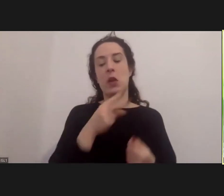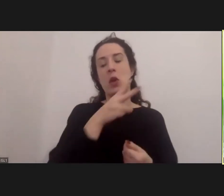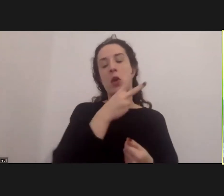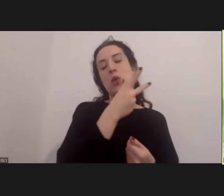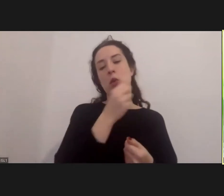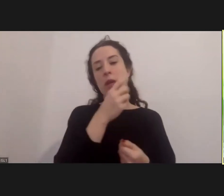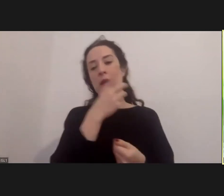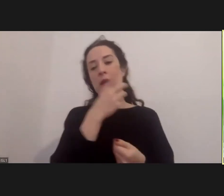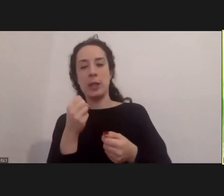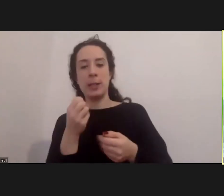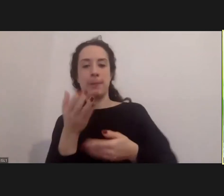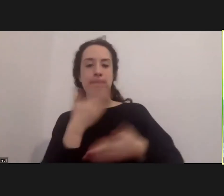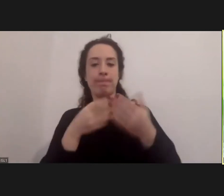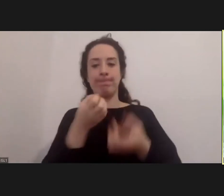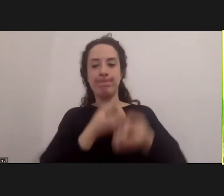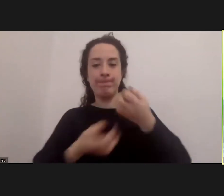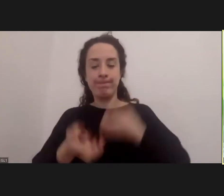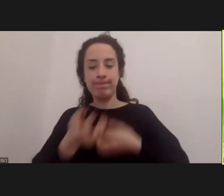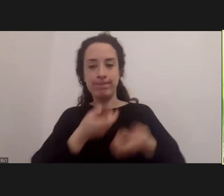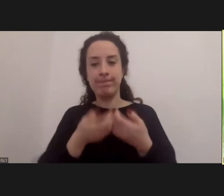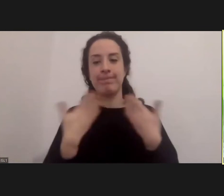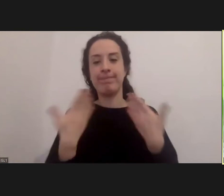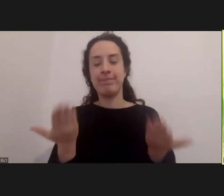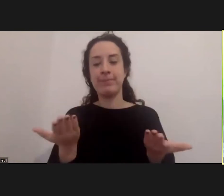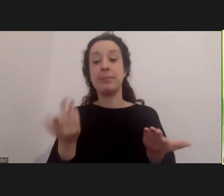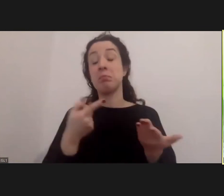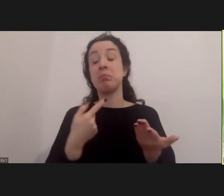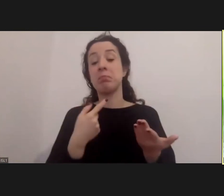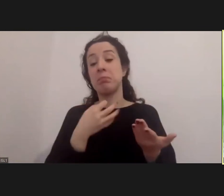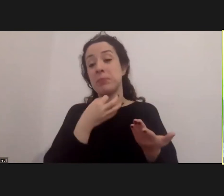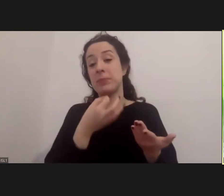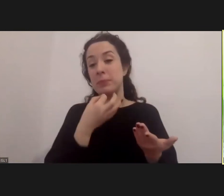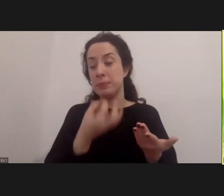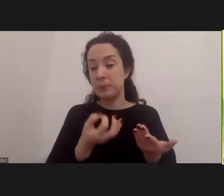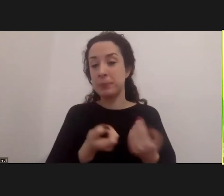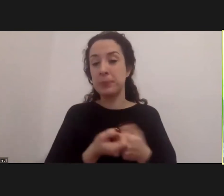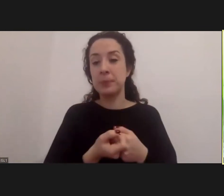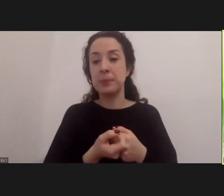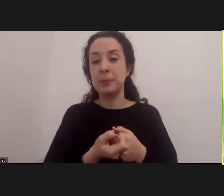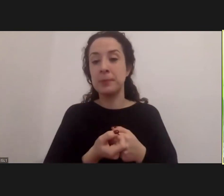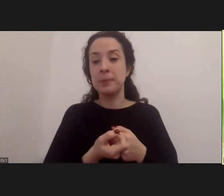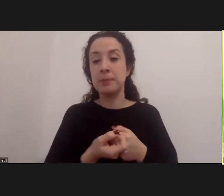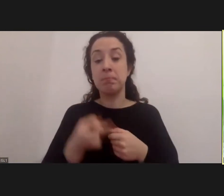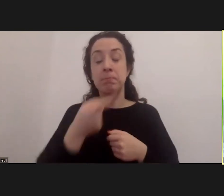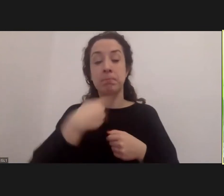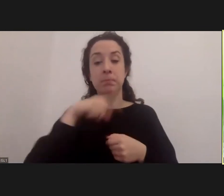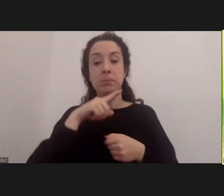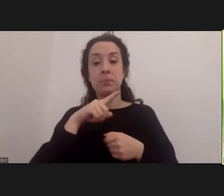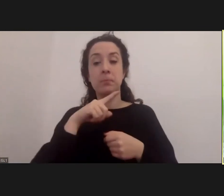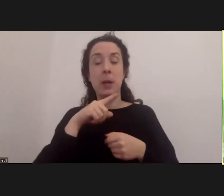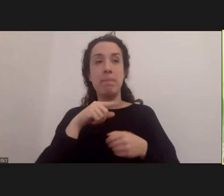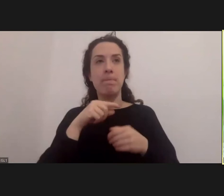as Ms. Placencia mentioned, on the basis of 12